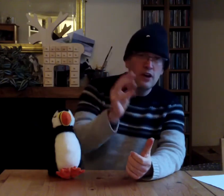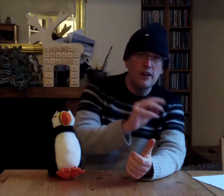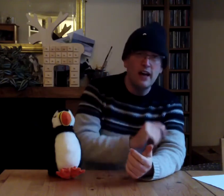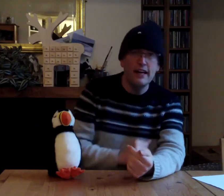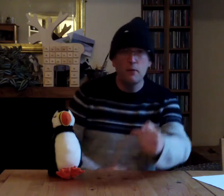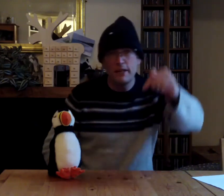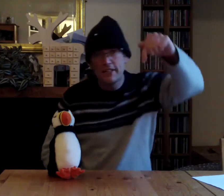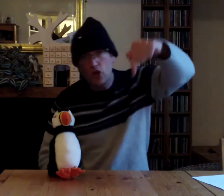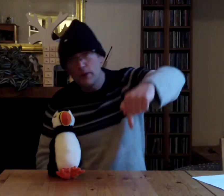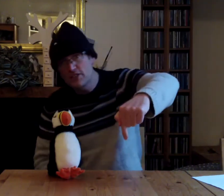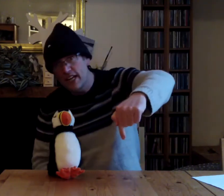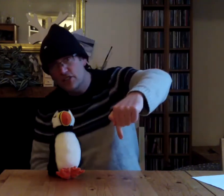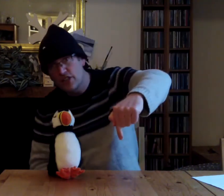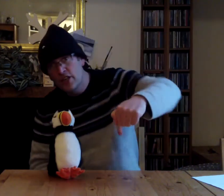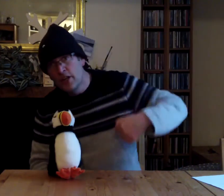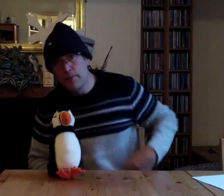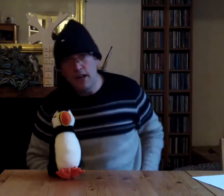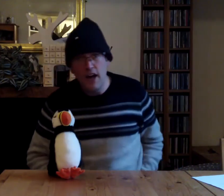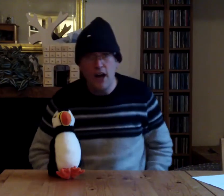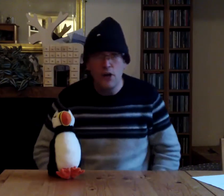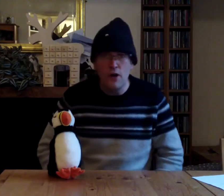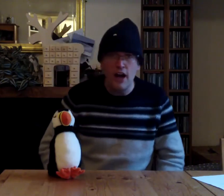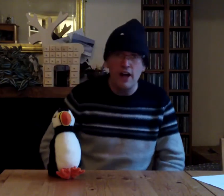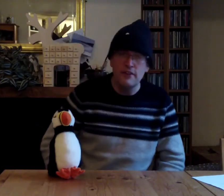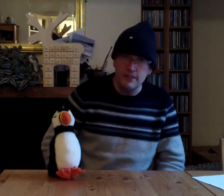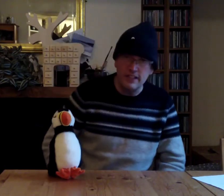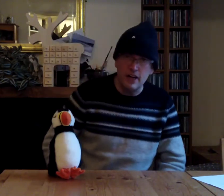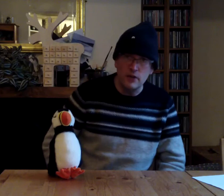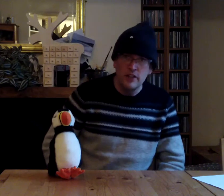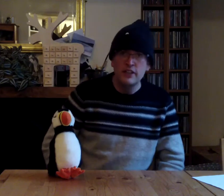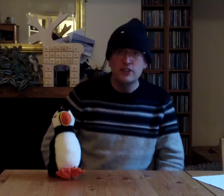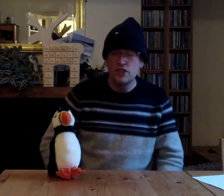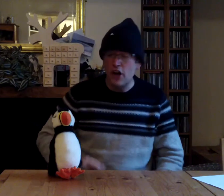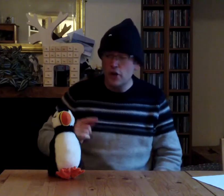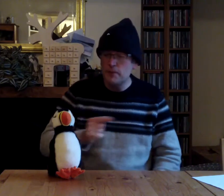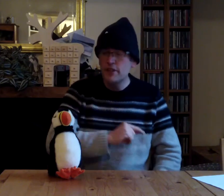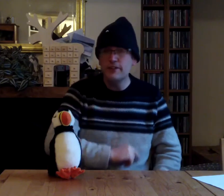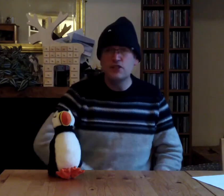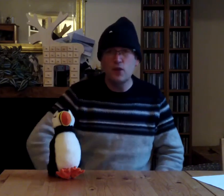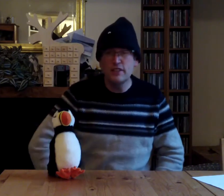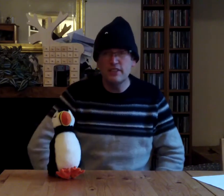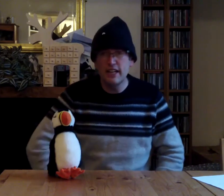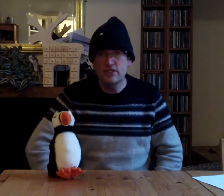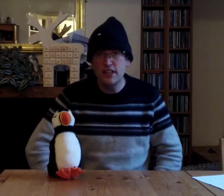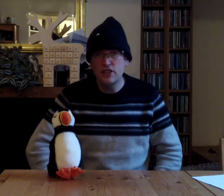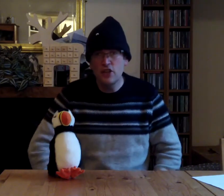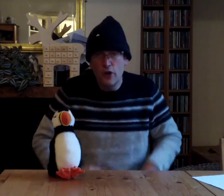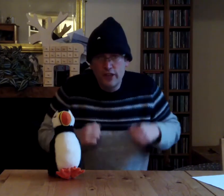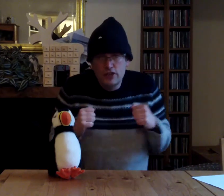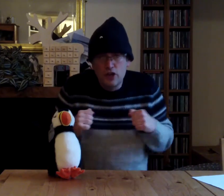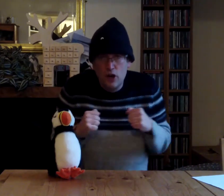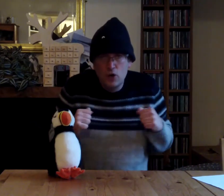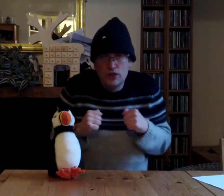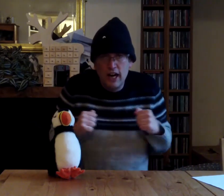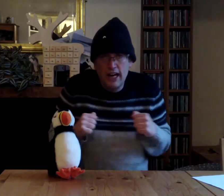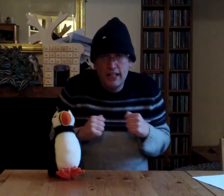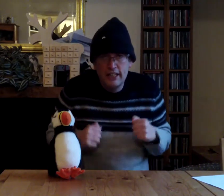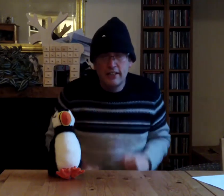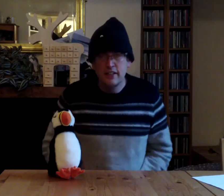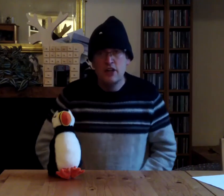that. It'll be in the comment section below the video. So I hope you've enjoyed today's session on this cold day